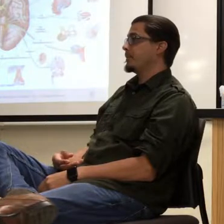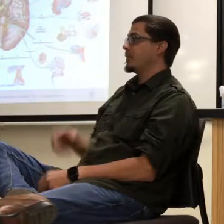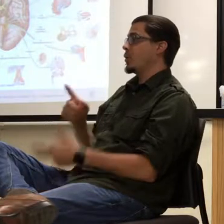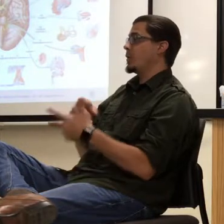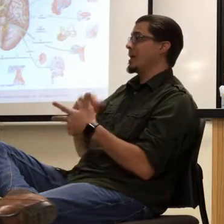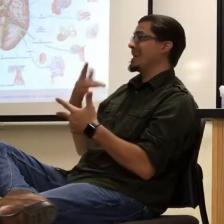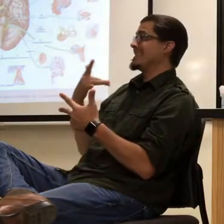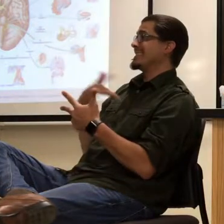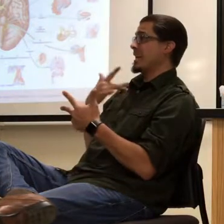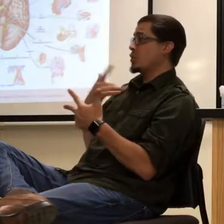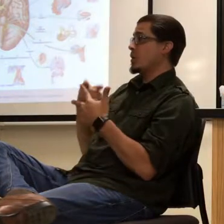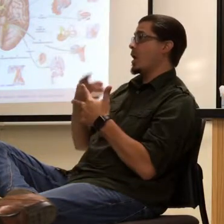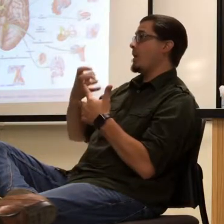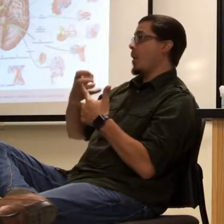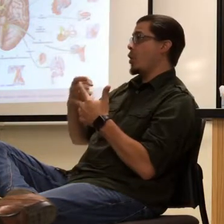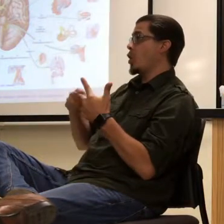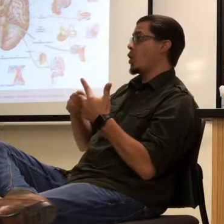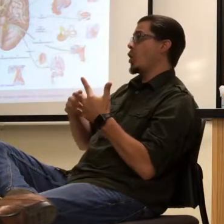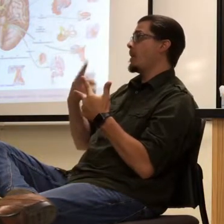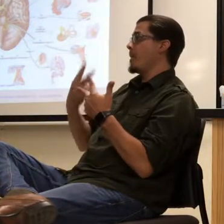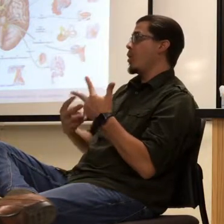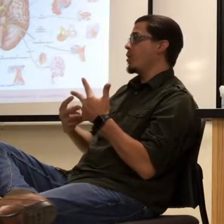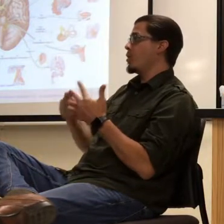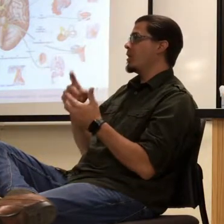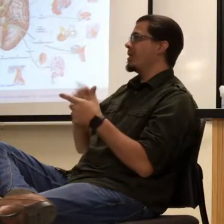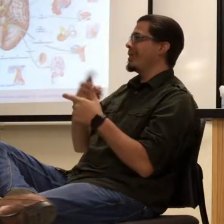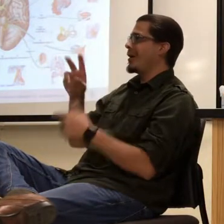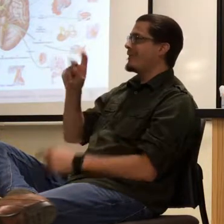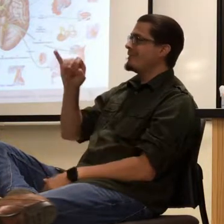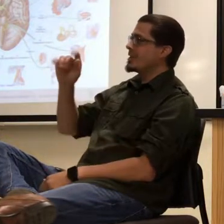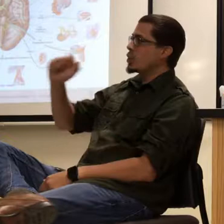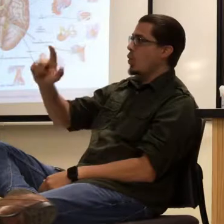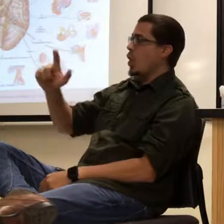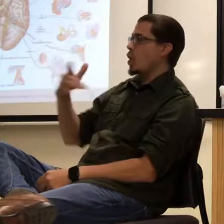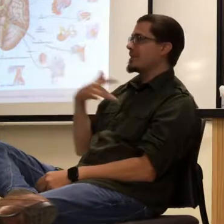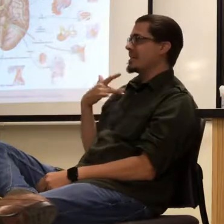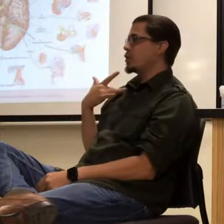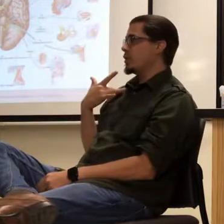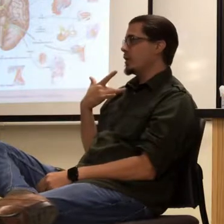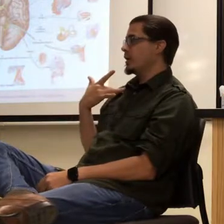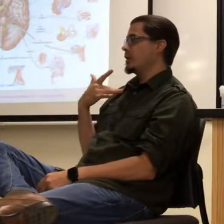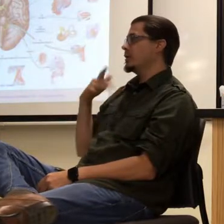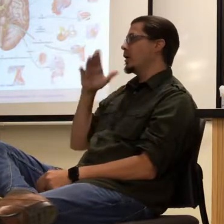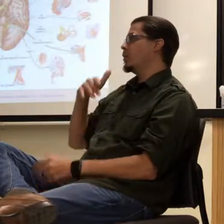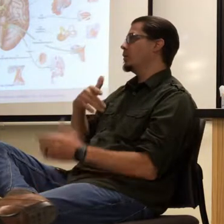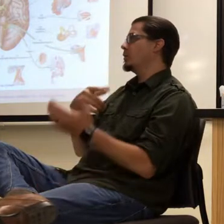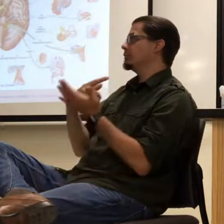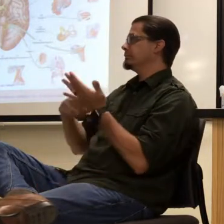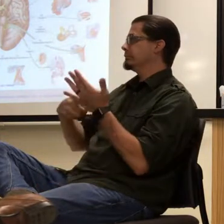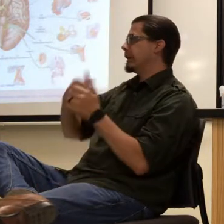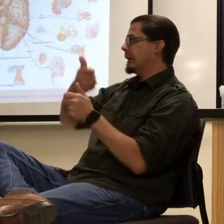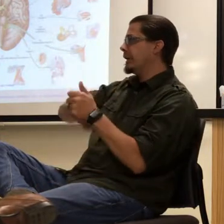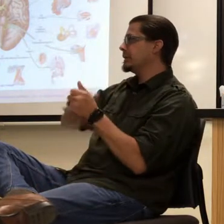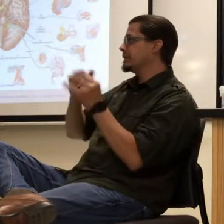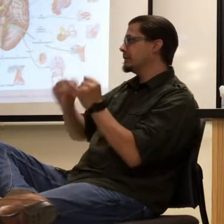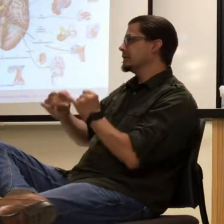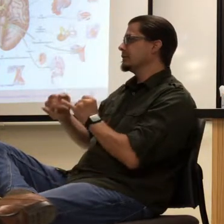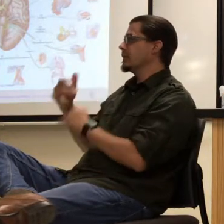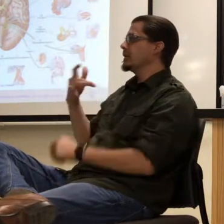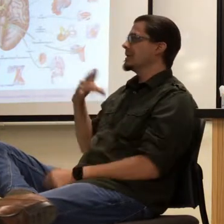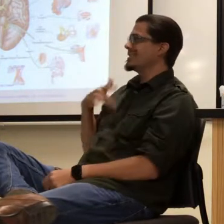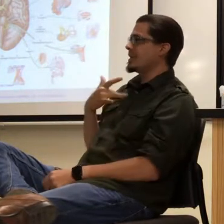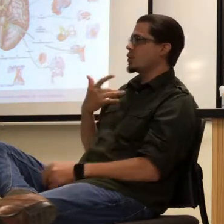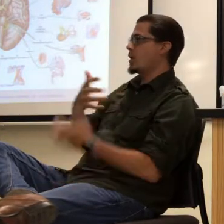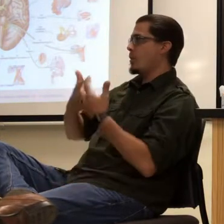Sensory, motor, or both. And of course, there's visceral sensory and special. Well, I'll go through each individual one. Basically, sensory, motor, or